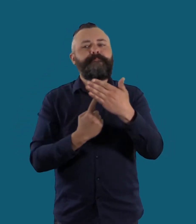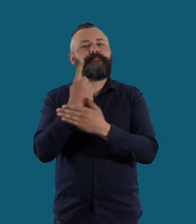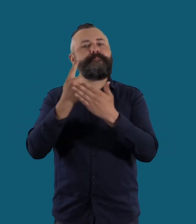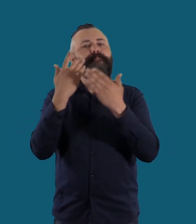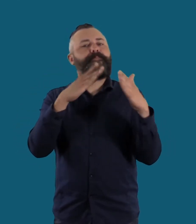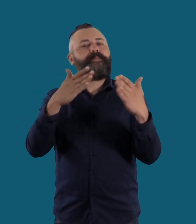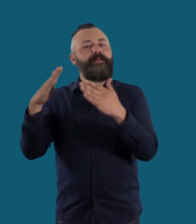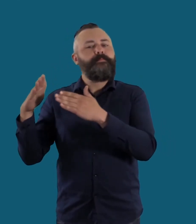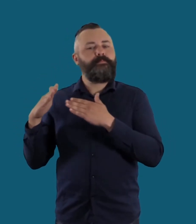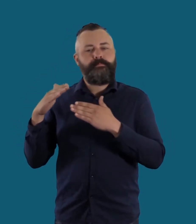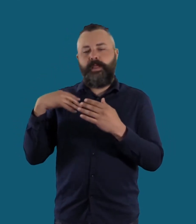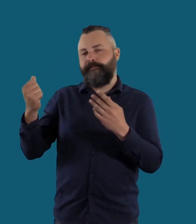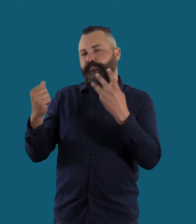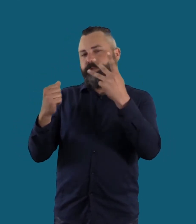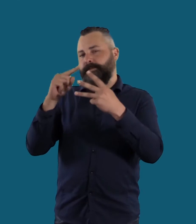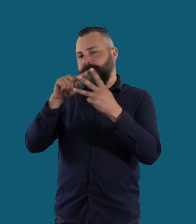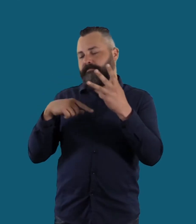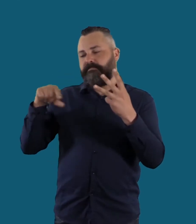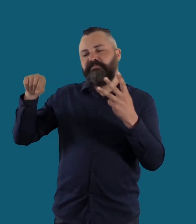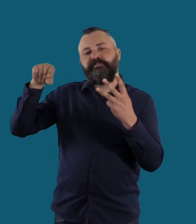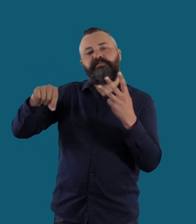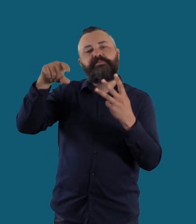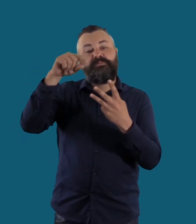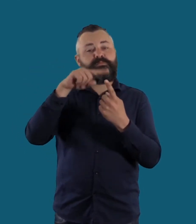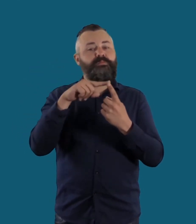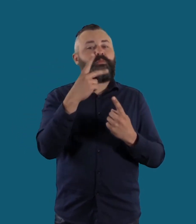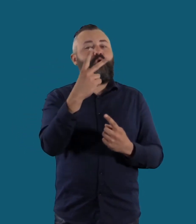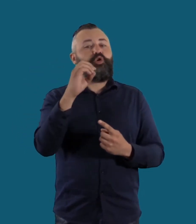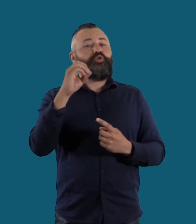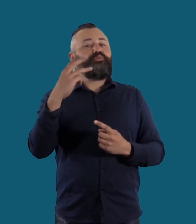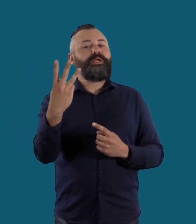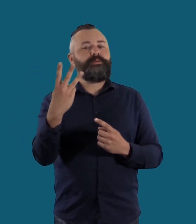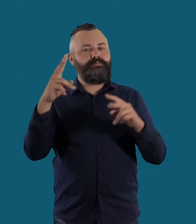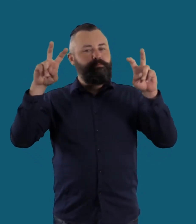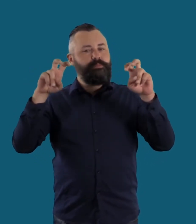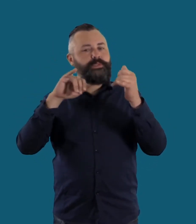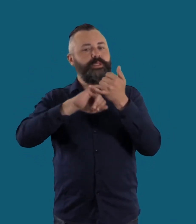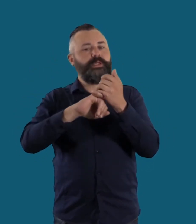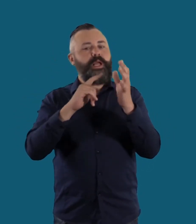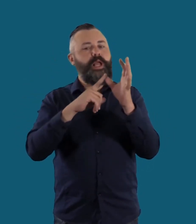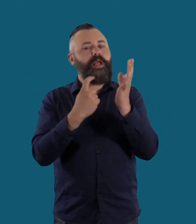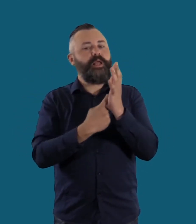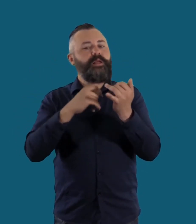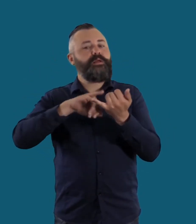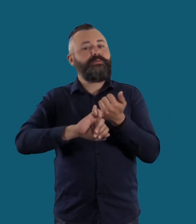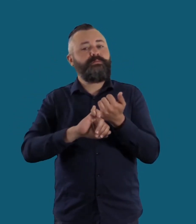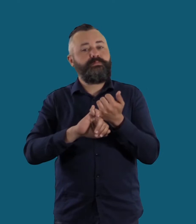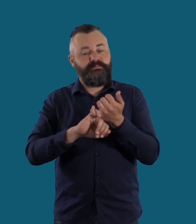Three notable examples of epidemics are: 1. In 2003, SARS caused 800